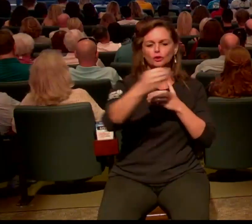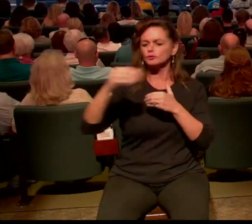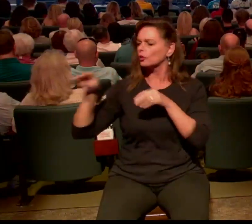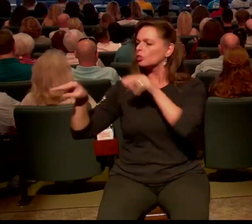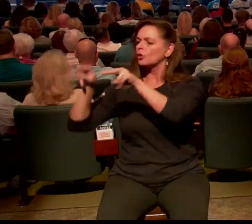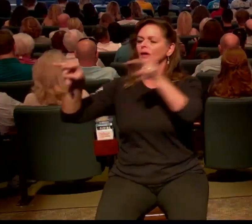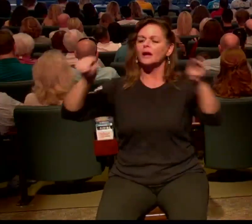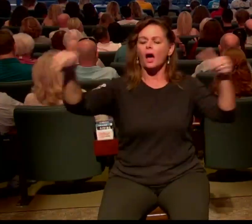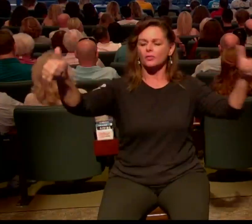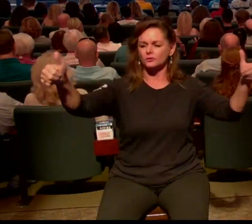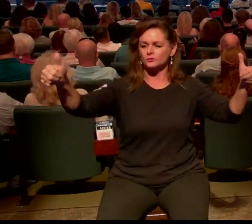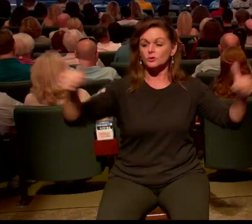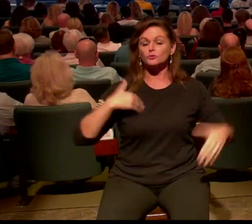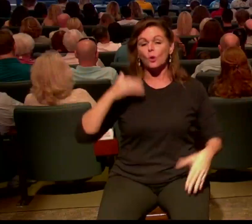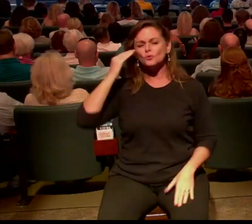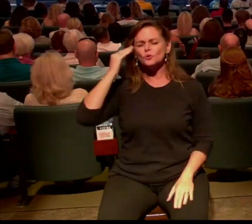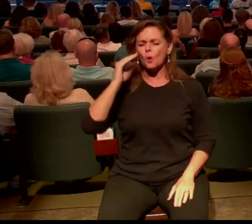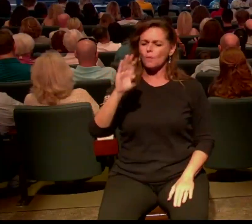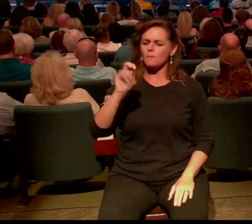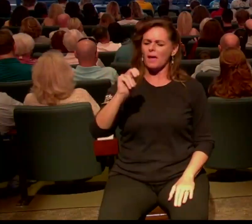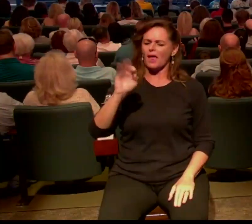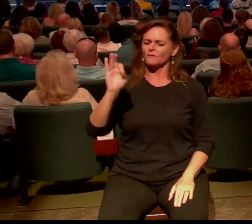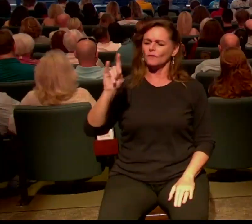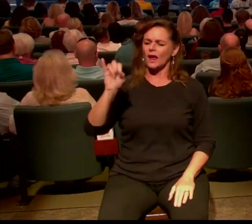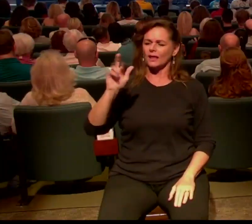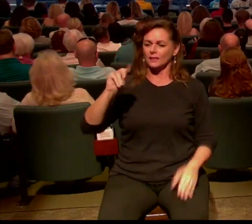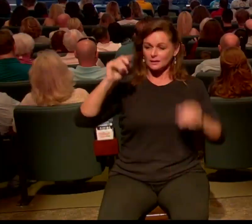world that lightens the burden for someone else."